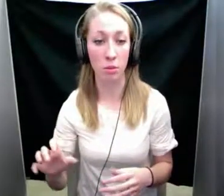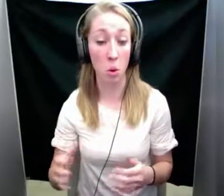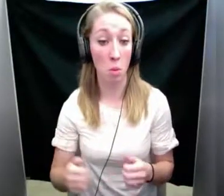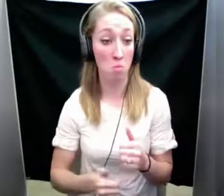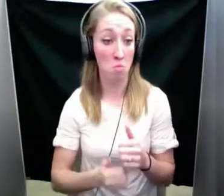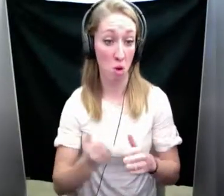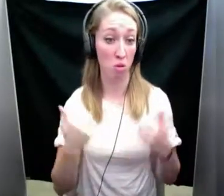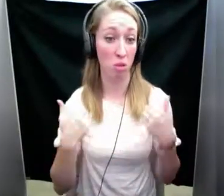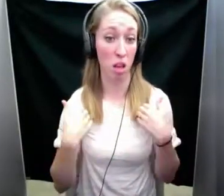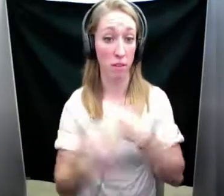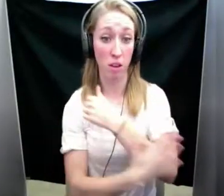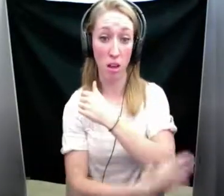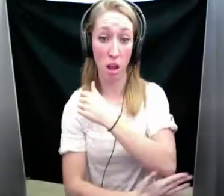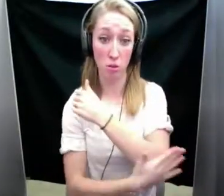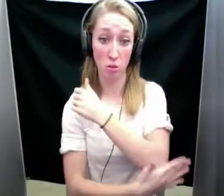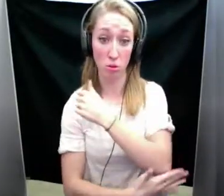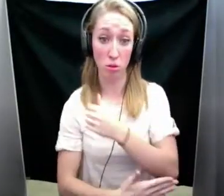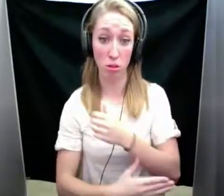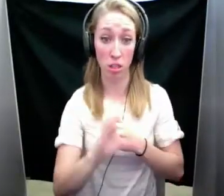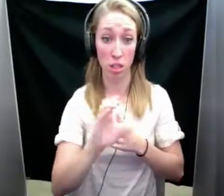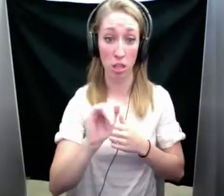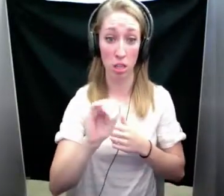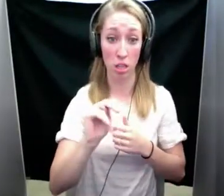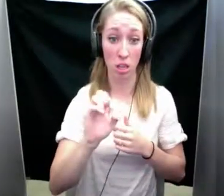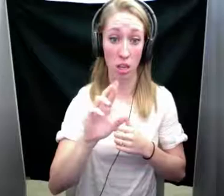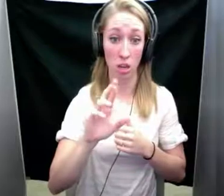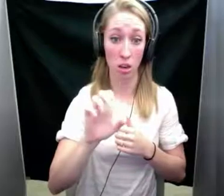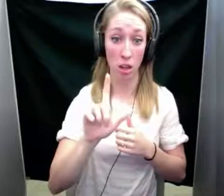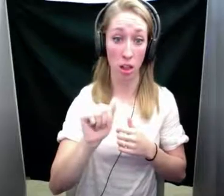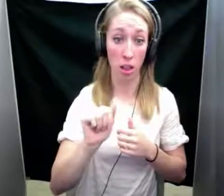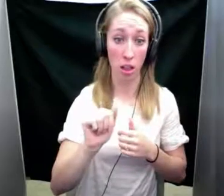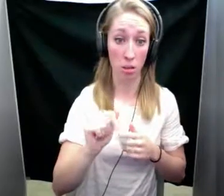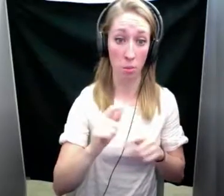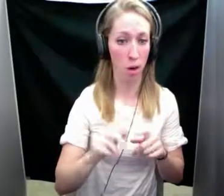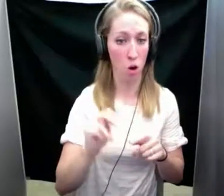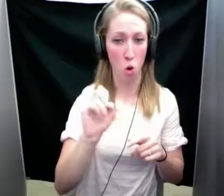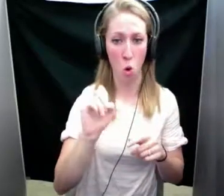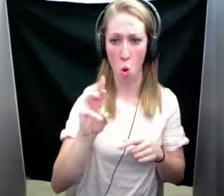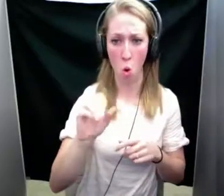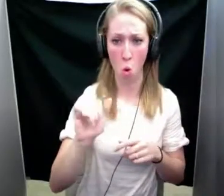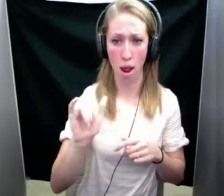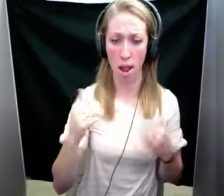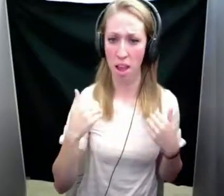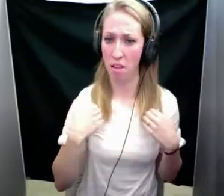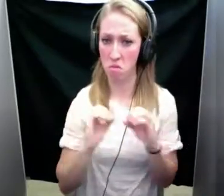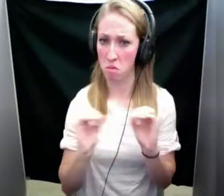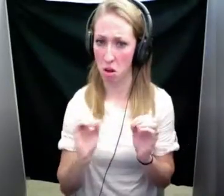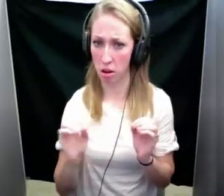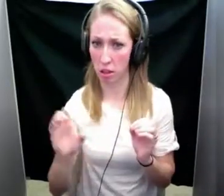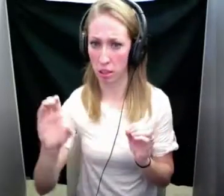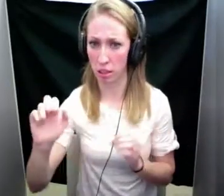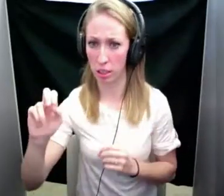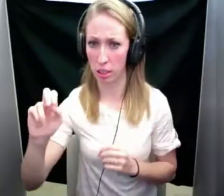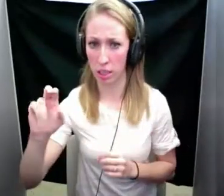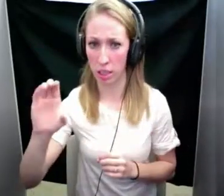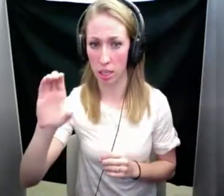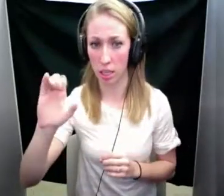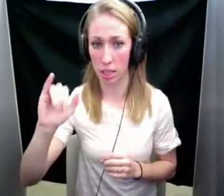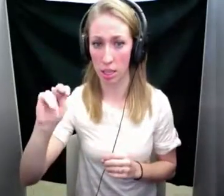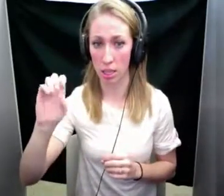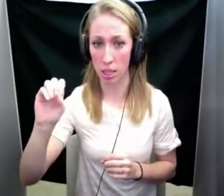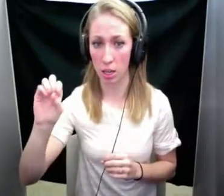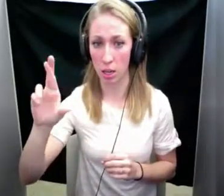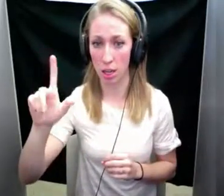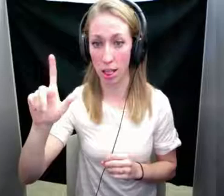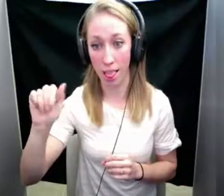Cinderella stories, and Norway does not. Norway has Cinderlad or Ashlad stories. Okay, so it's never a girl, it's a